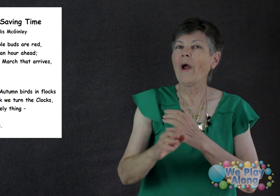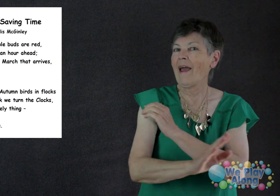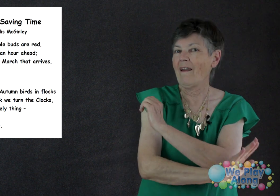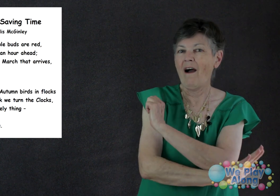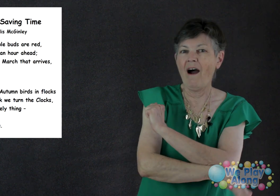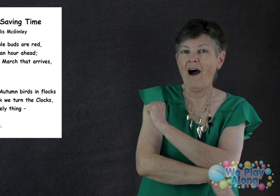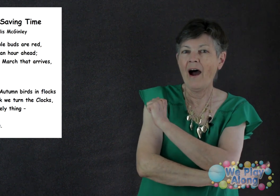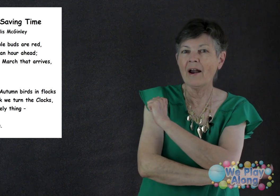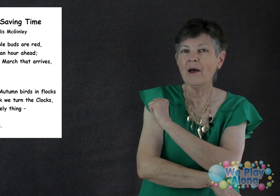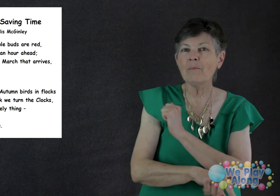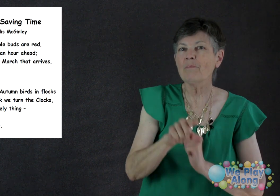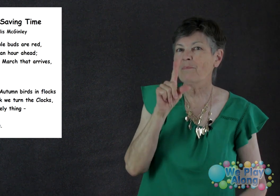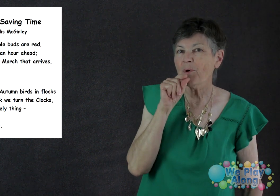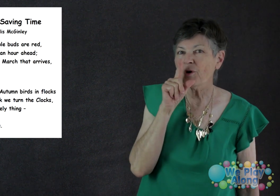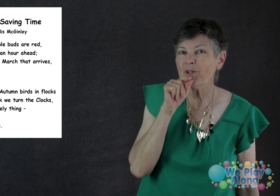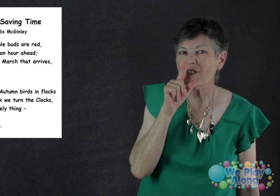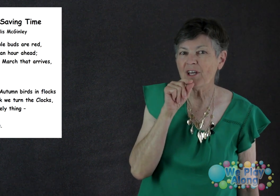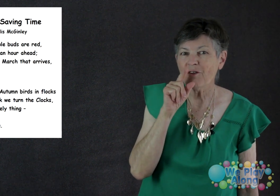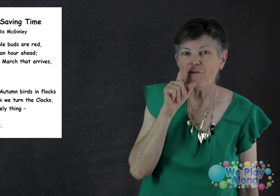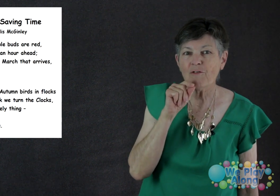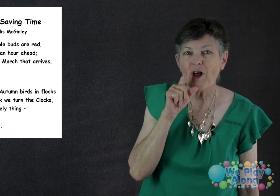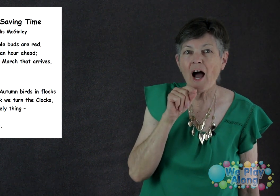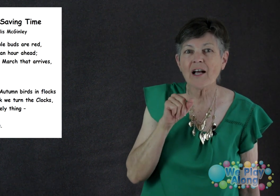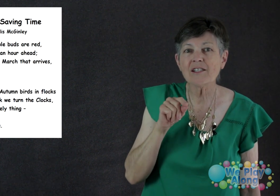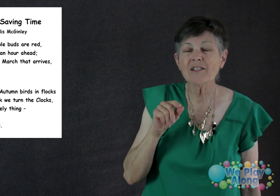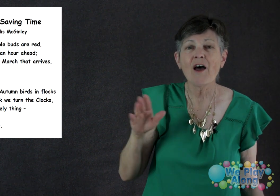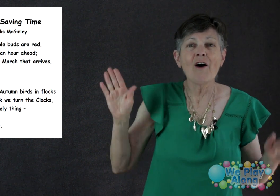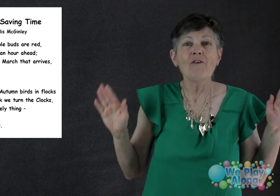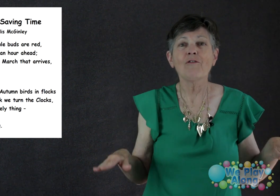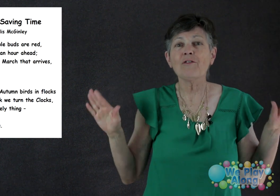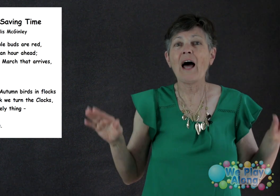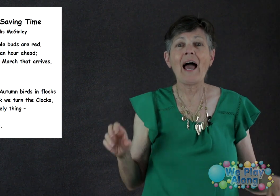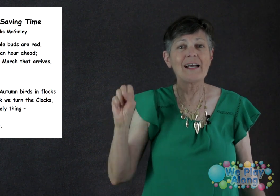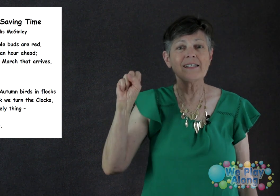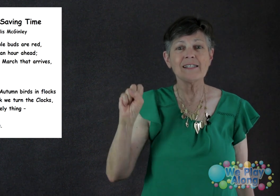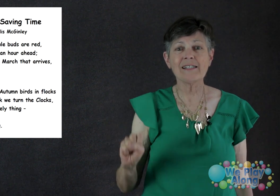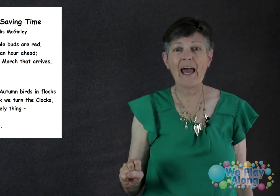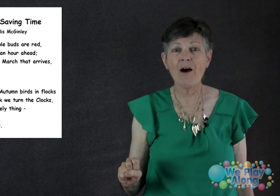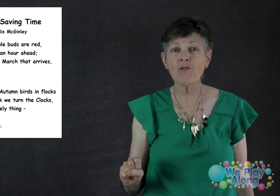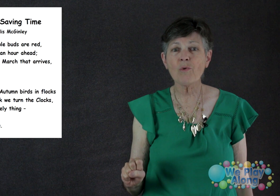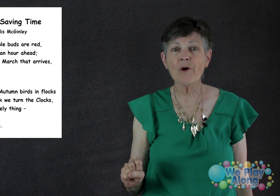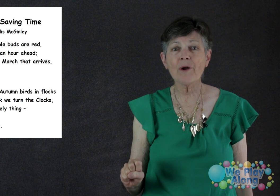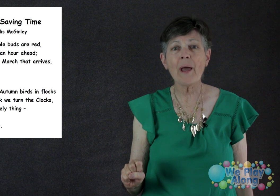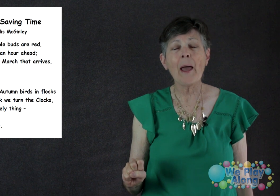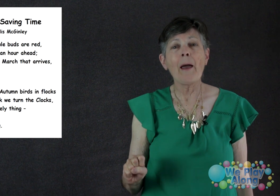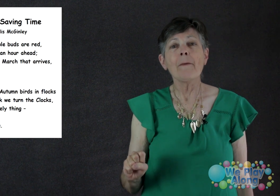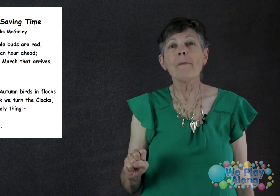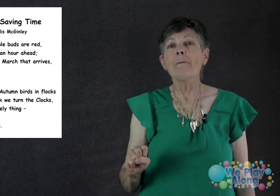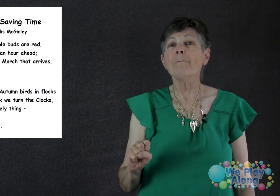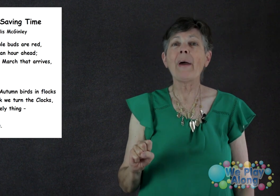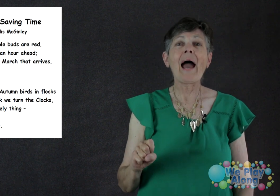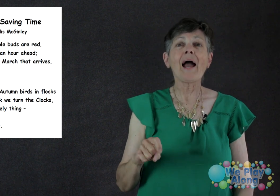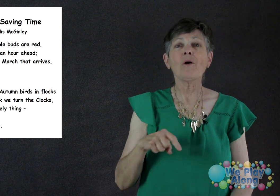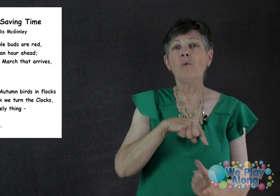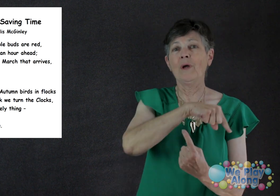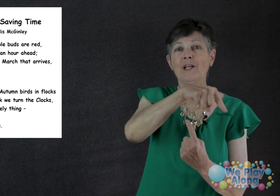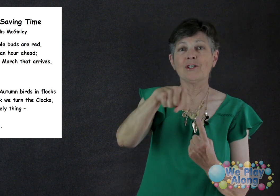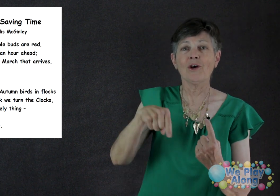When autumn birds in flocks fly southward, back we